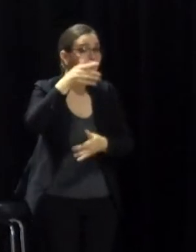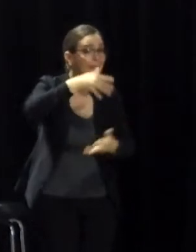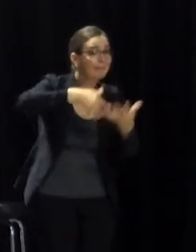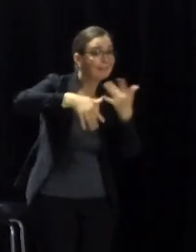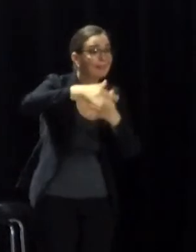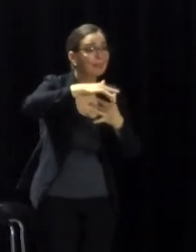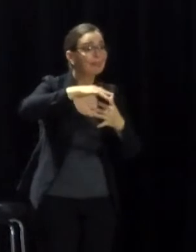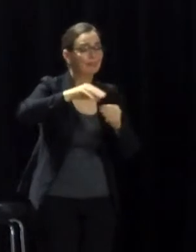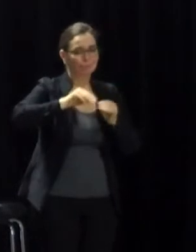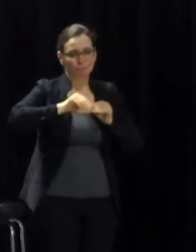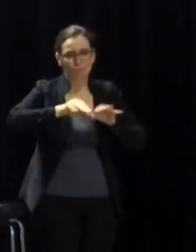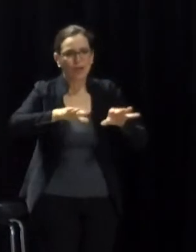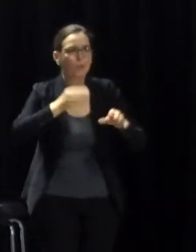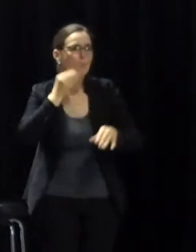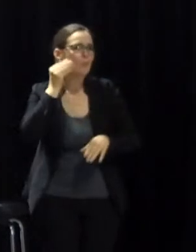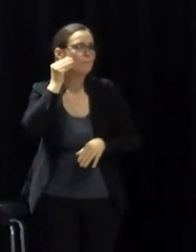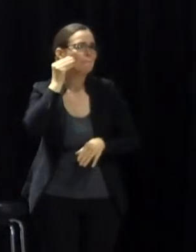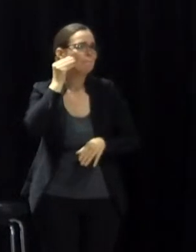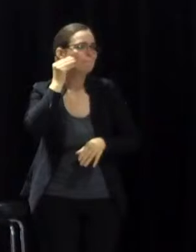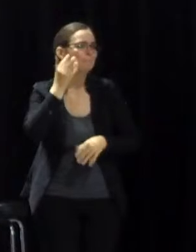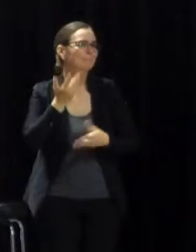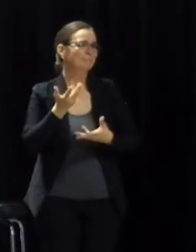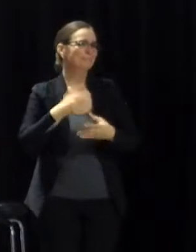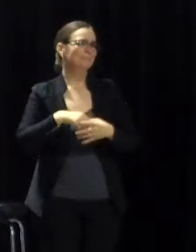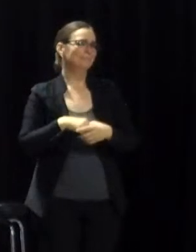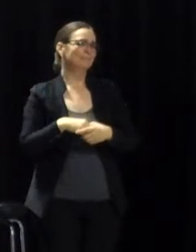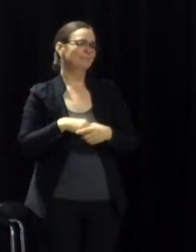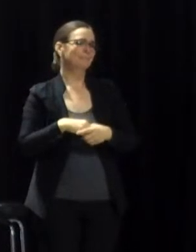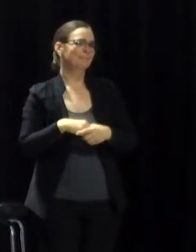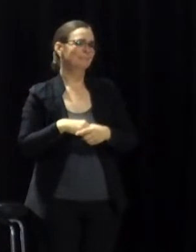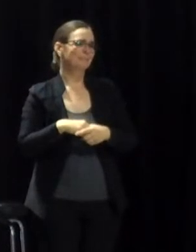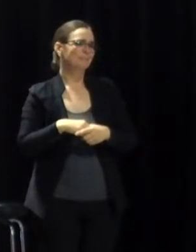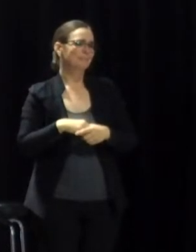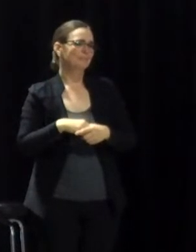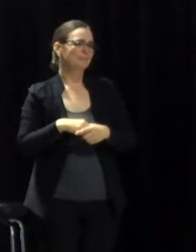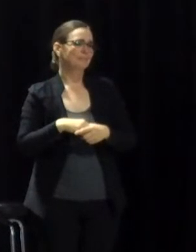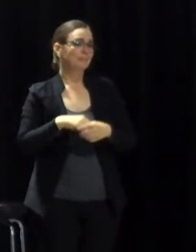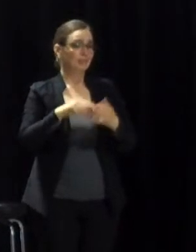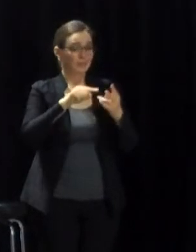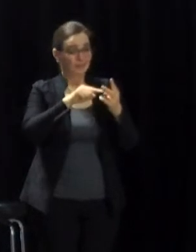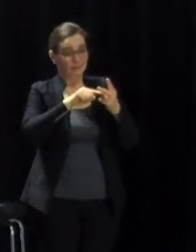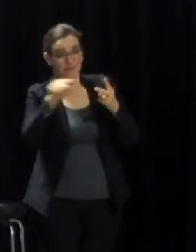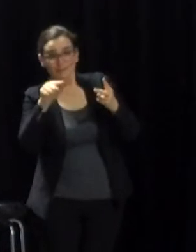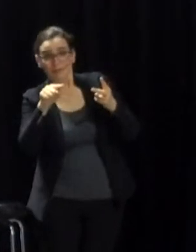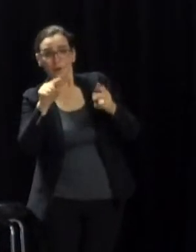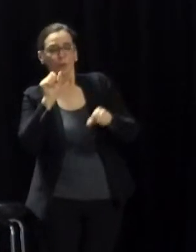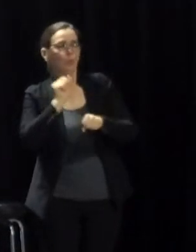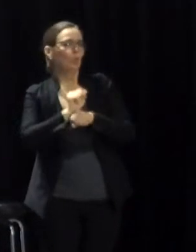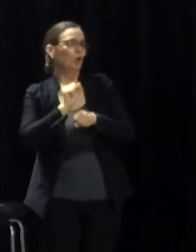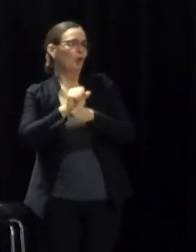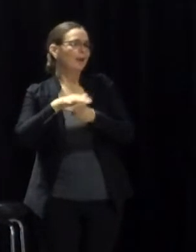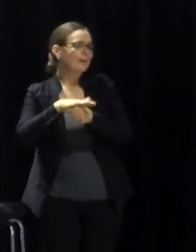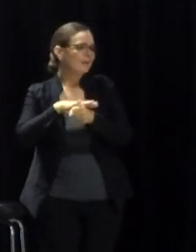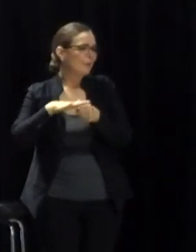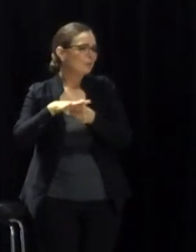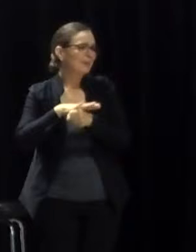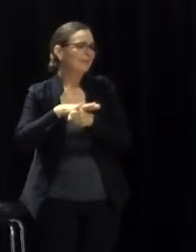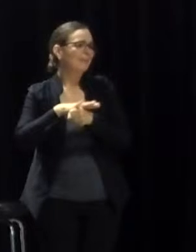household contact got impacted. Then the workplace also, the people the one other person